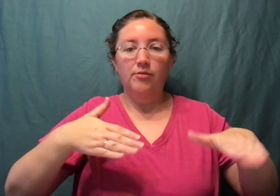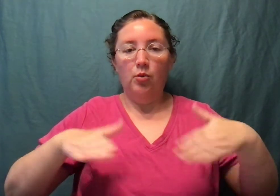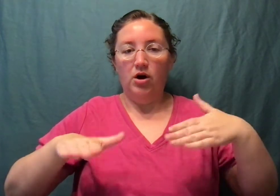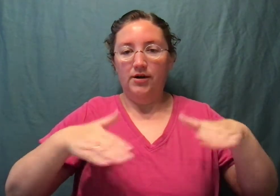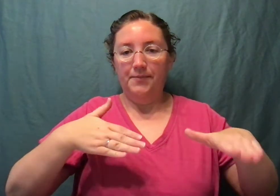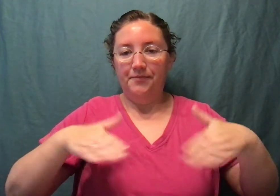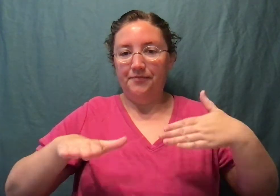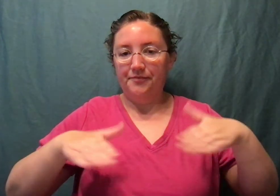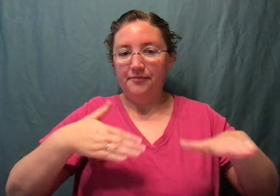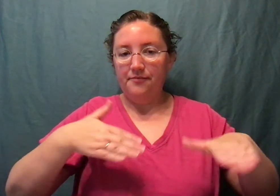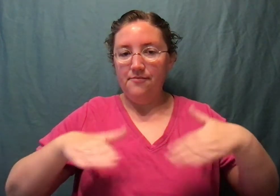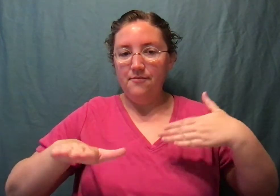walk.